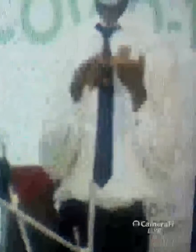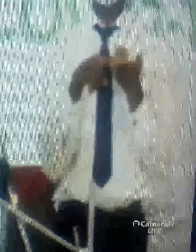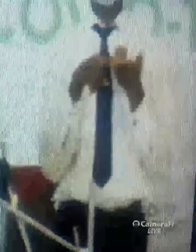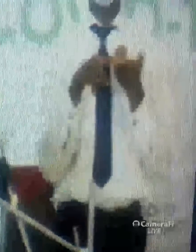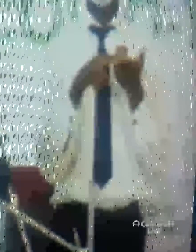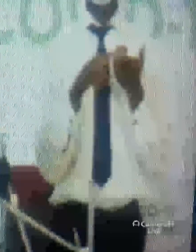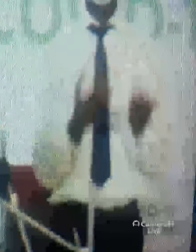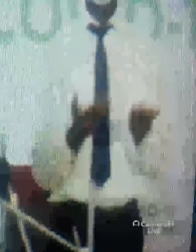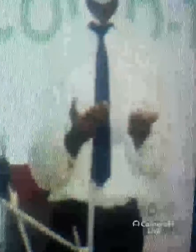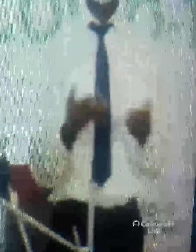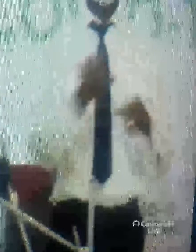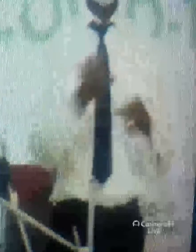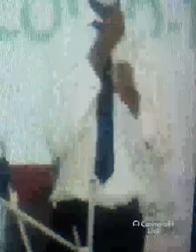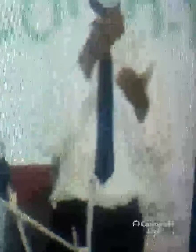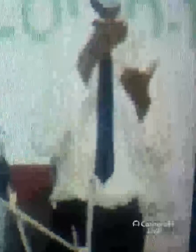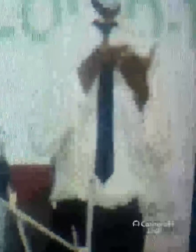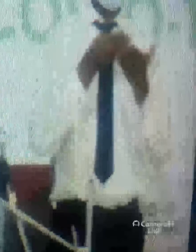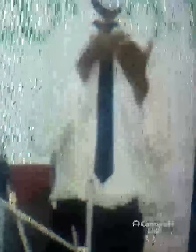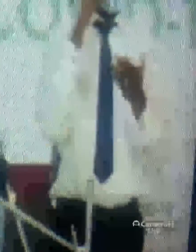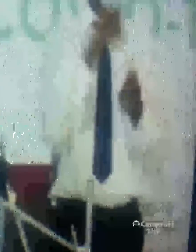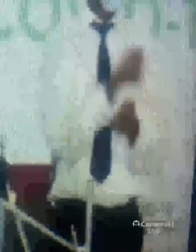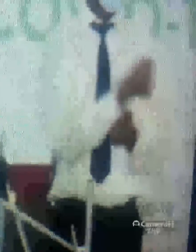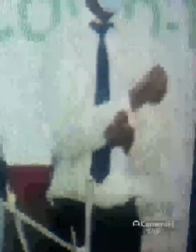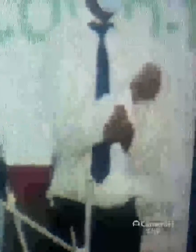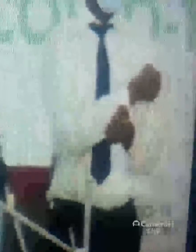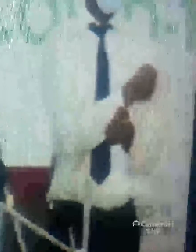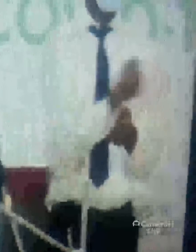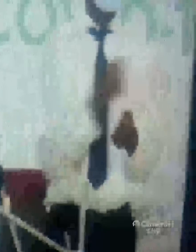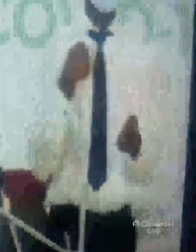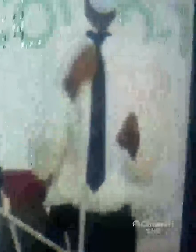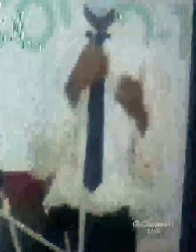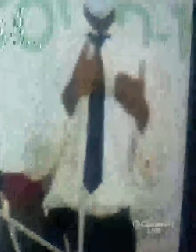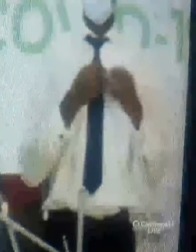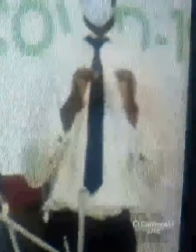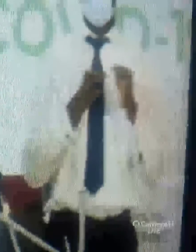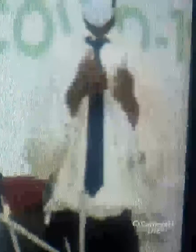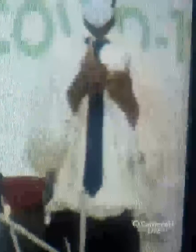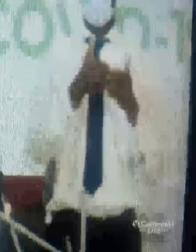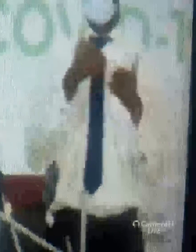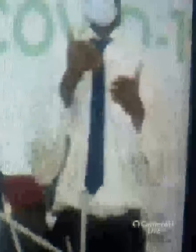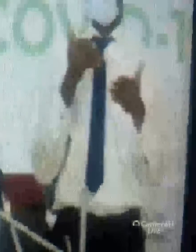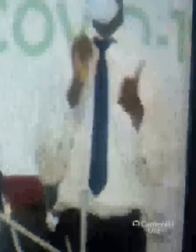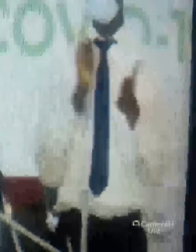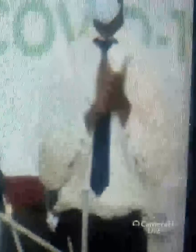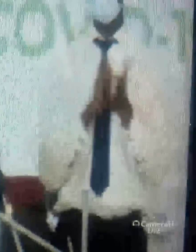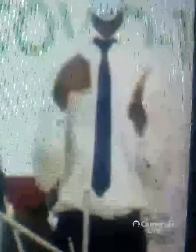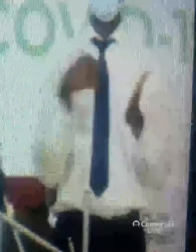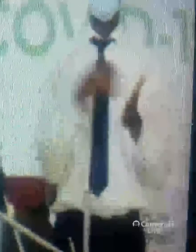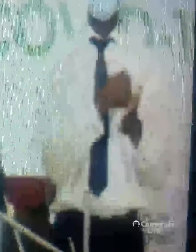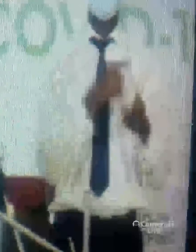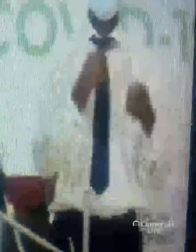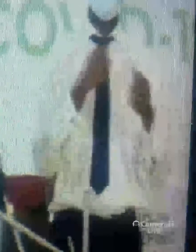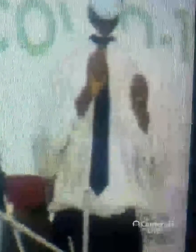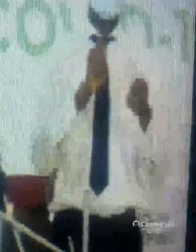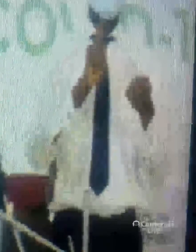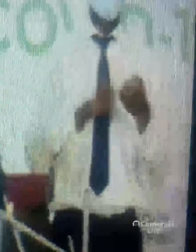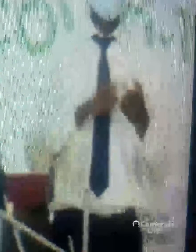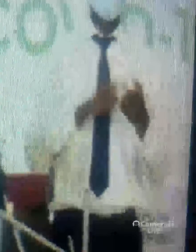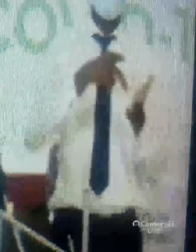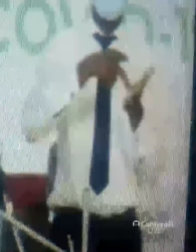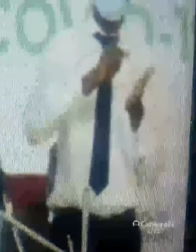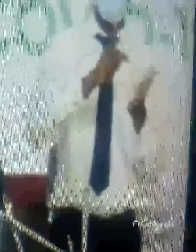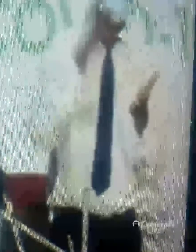the funds for the vaccines. So we have previously mentioned that we try to cover 70%